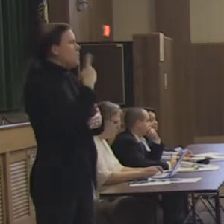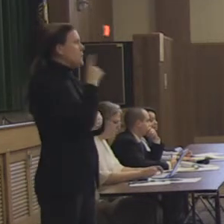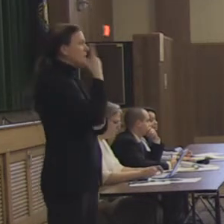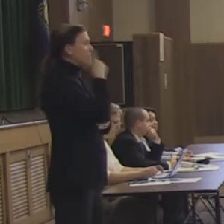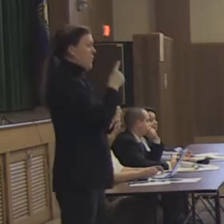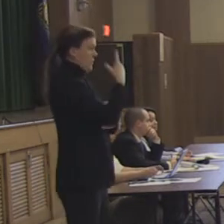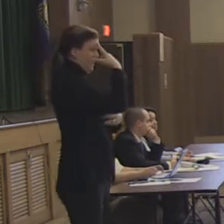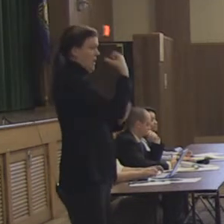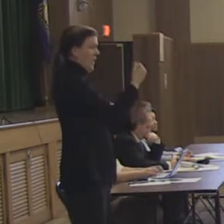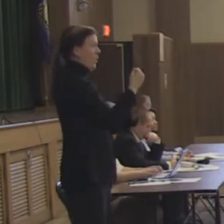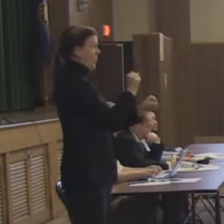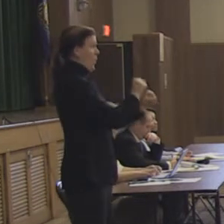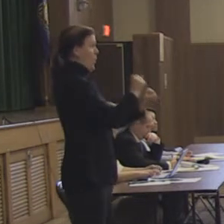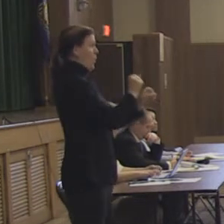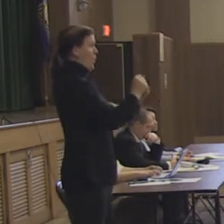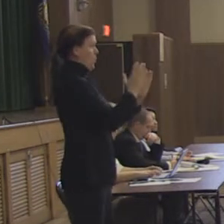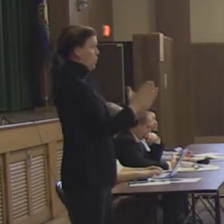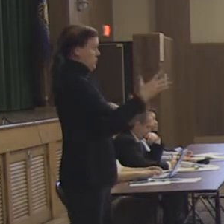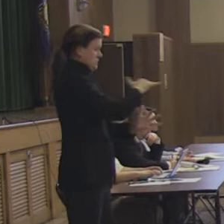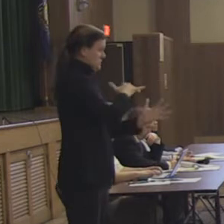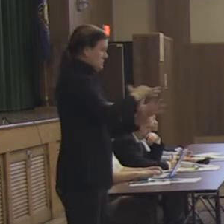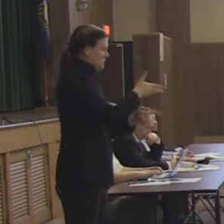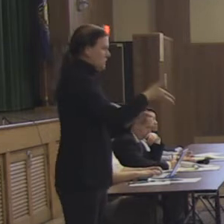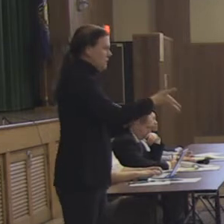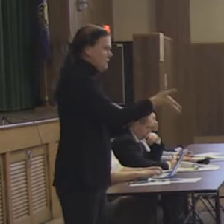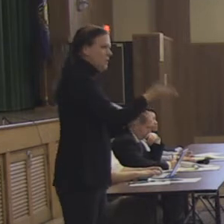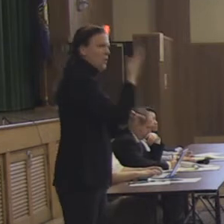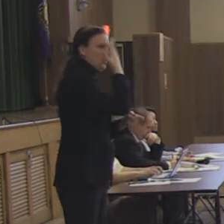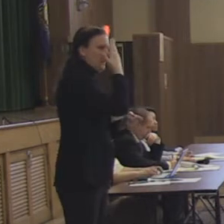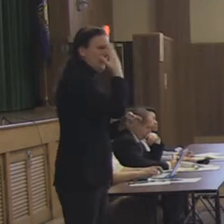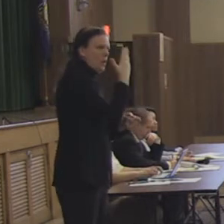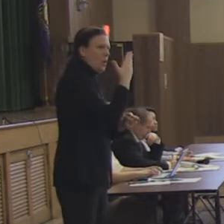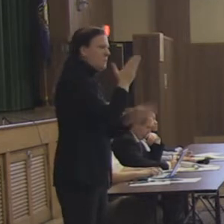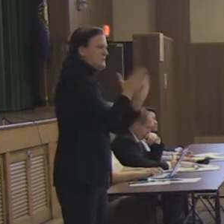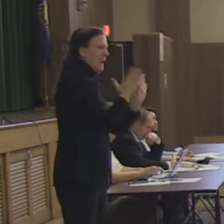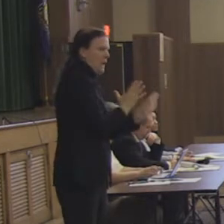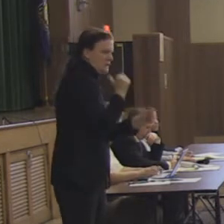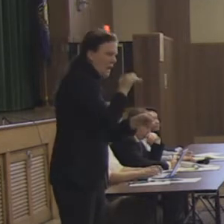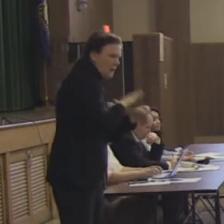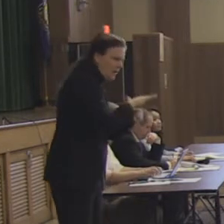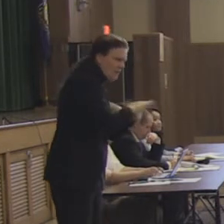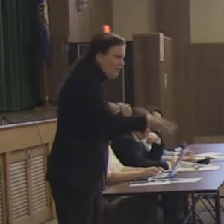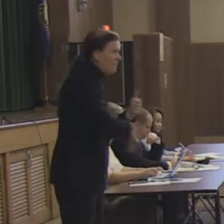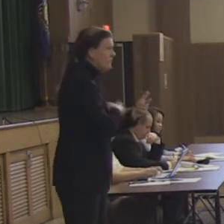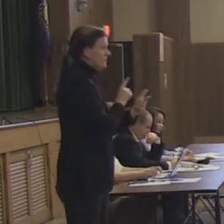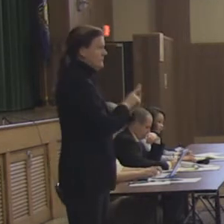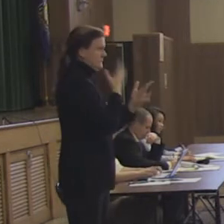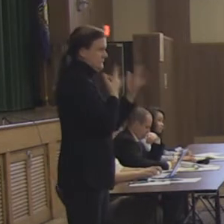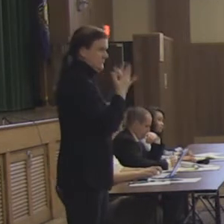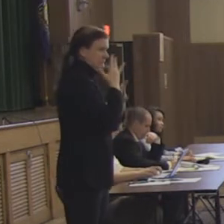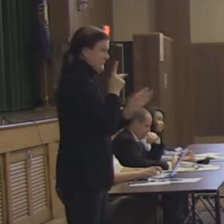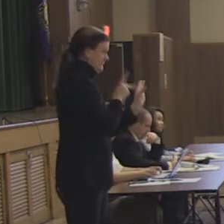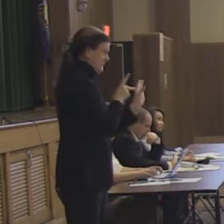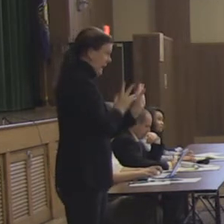health workforce. So everyone knows that there are not enough psychiatrists